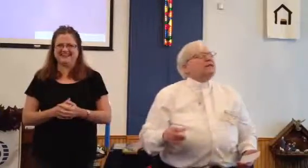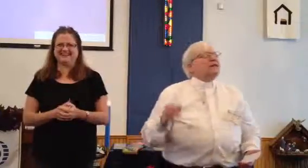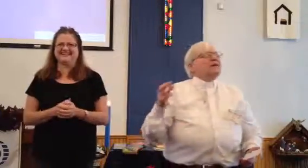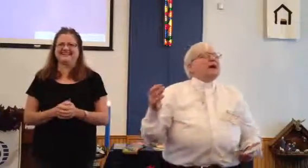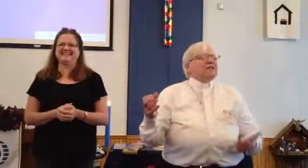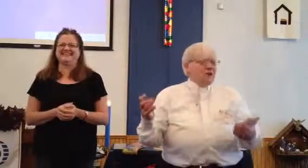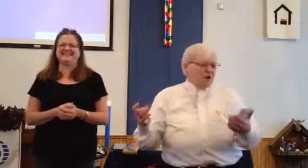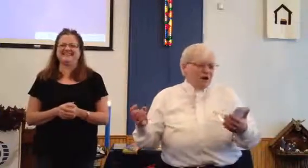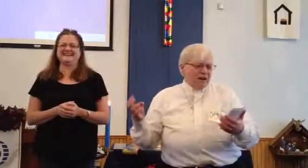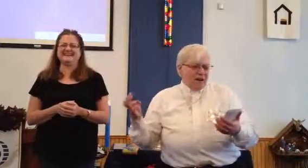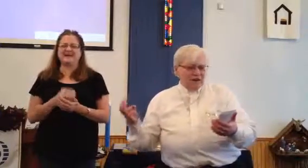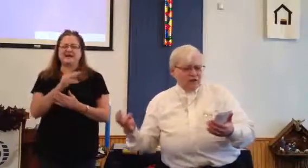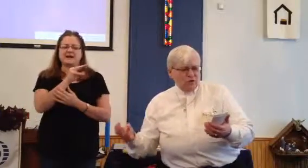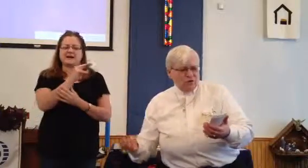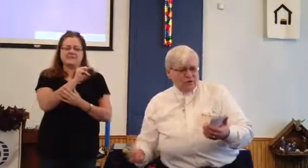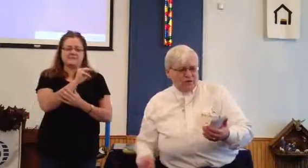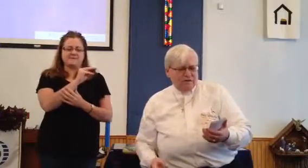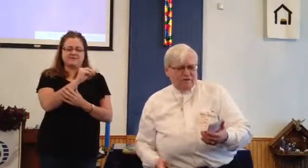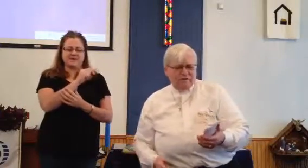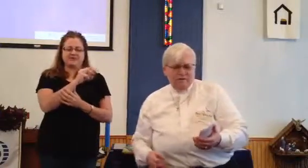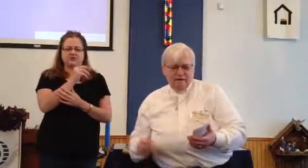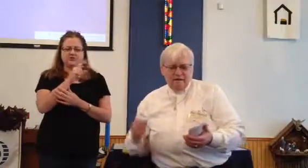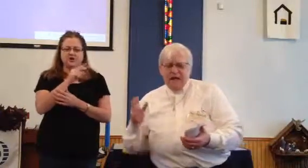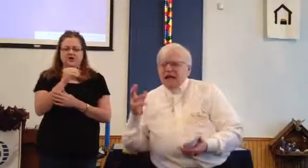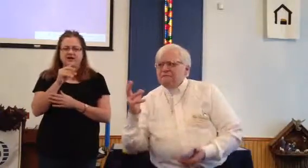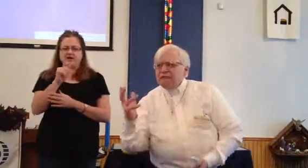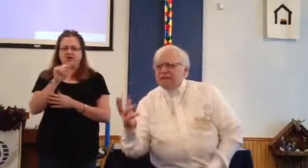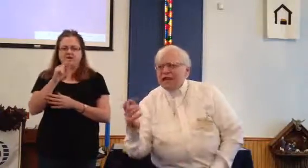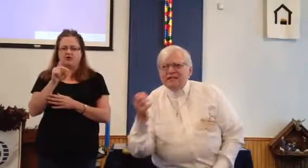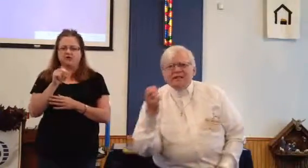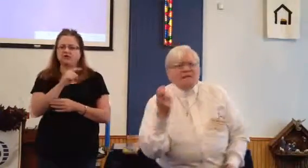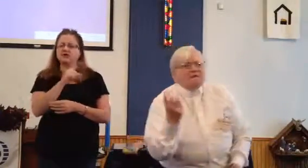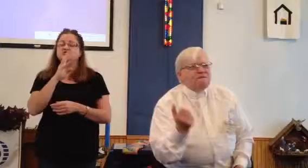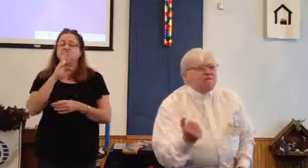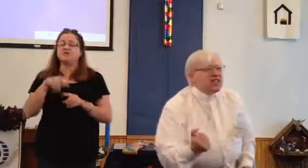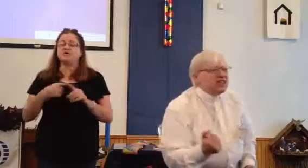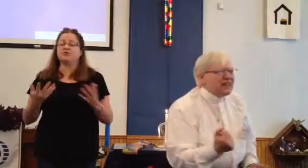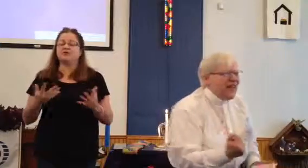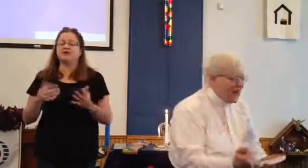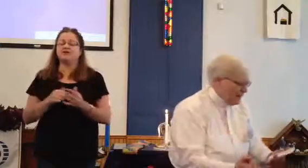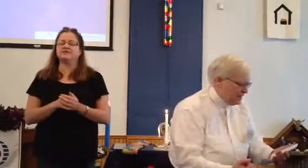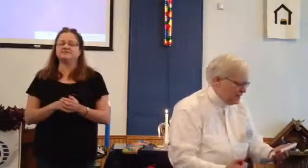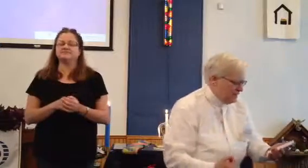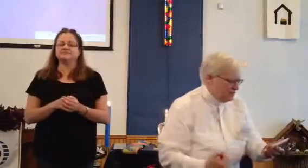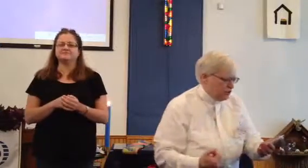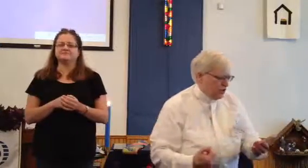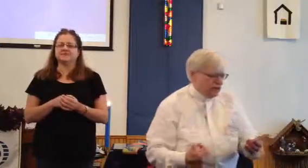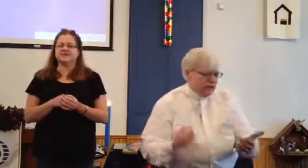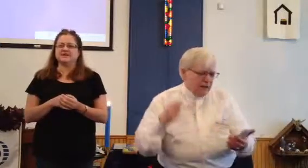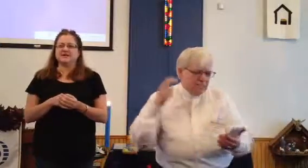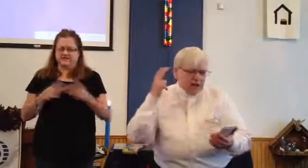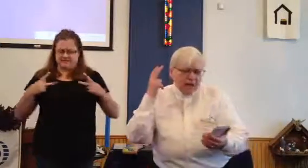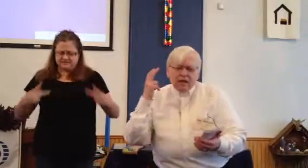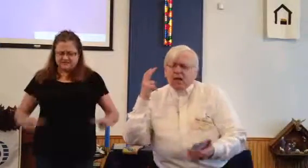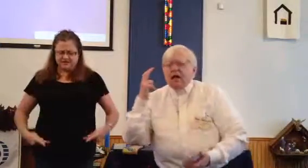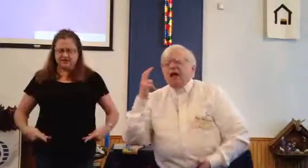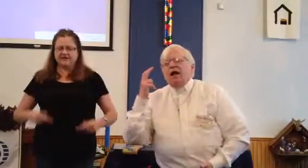gospels, Matthew, Mark, and Luke, emphasize the physicality of